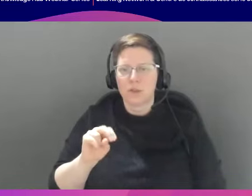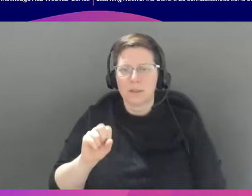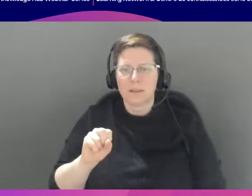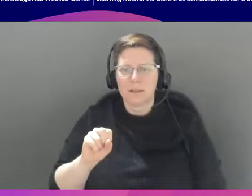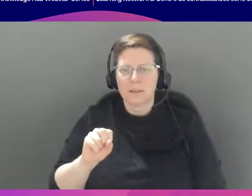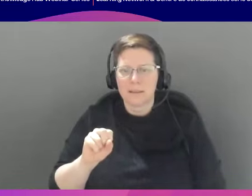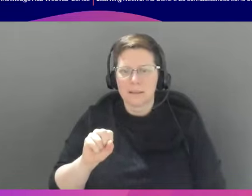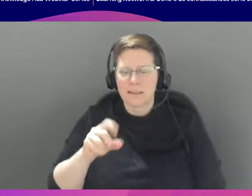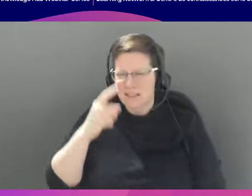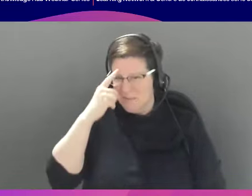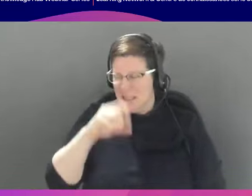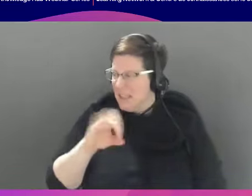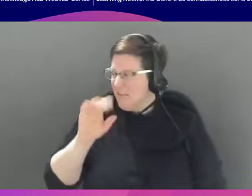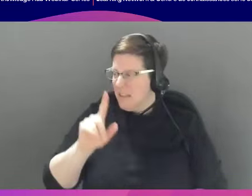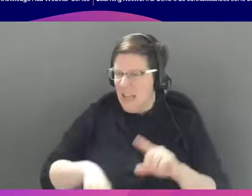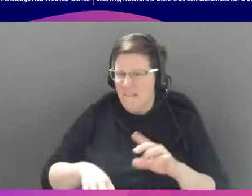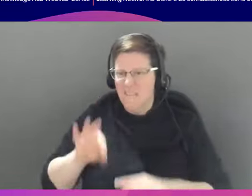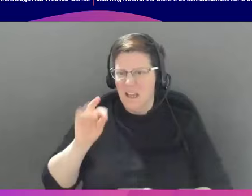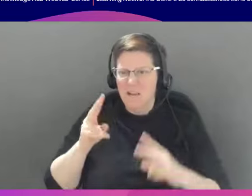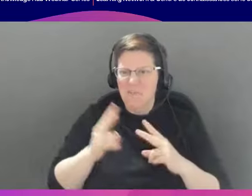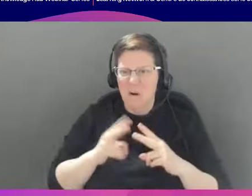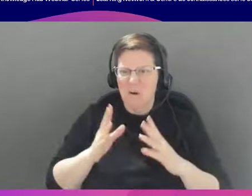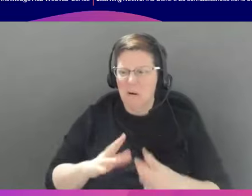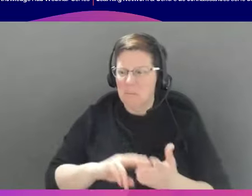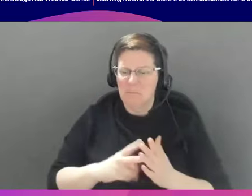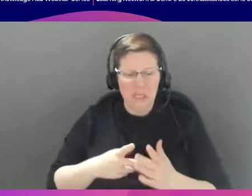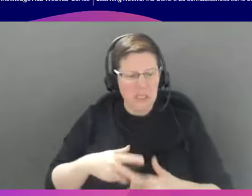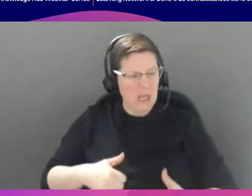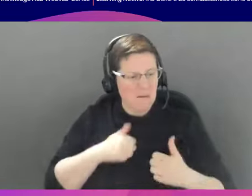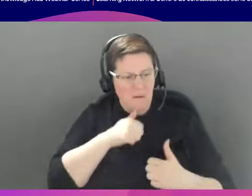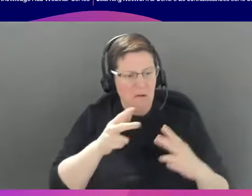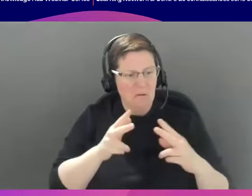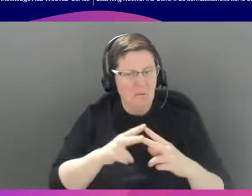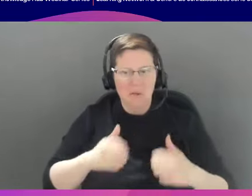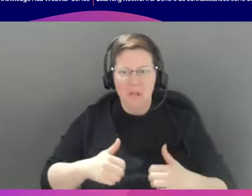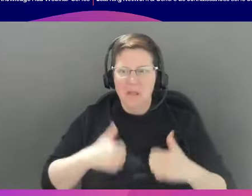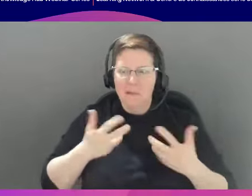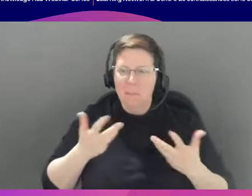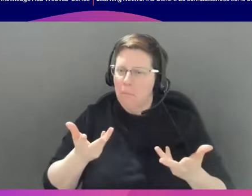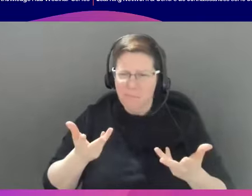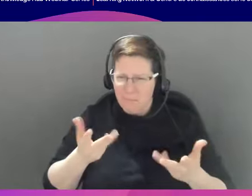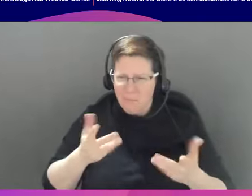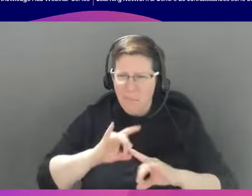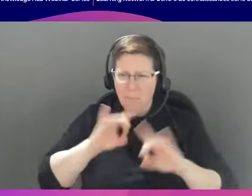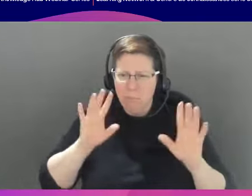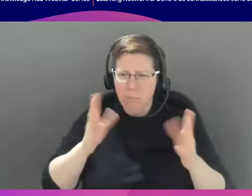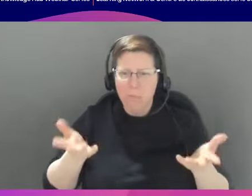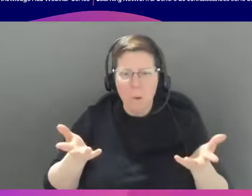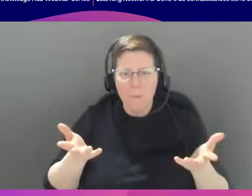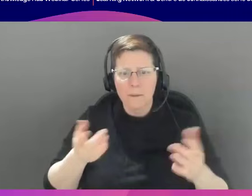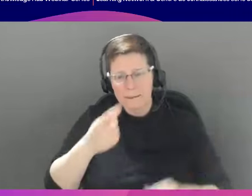life isn't worth living, that's catastrophizing. So you see here, this user